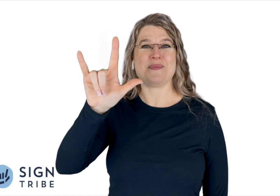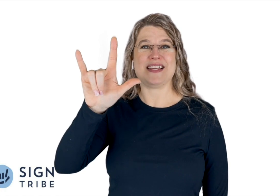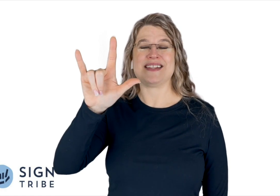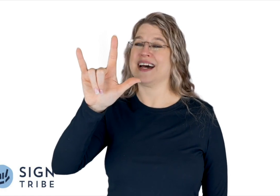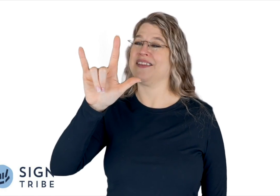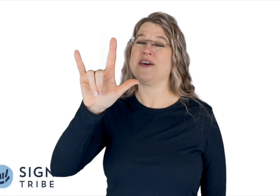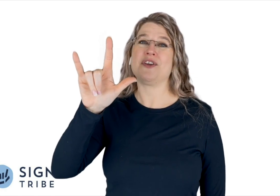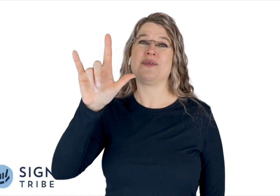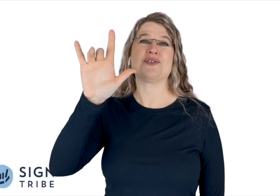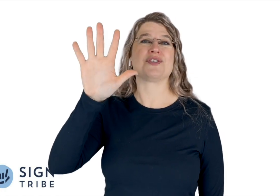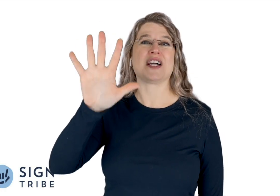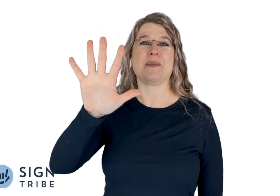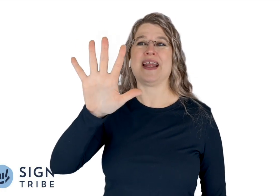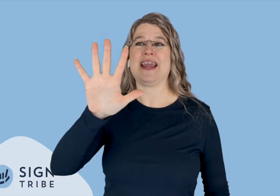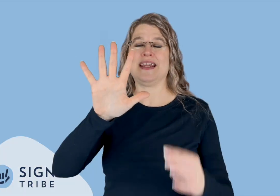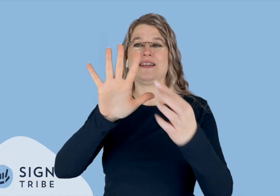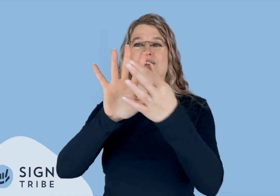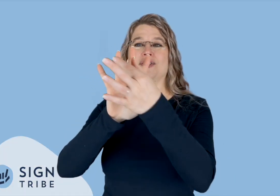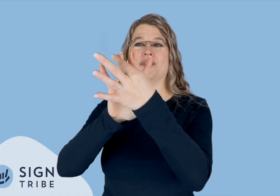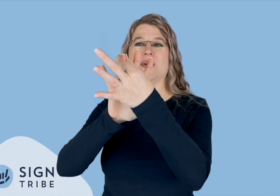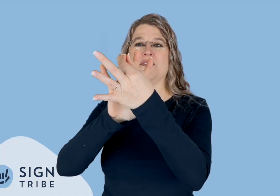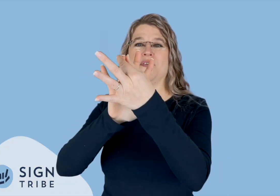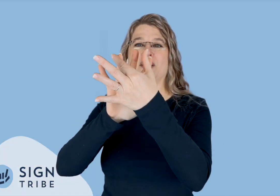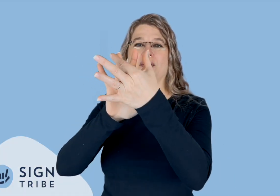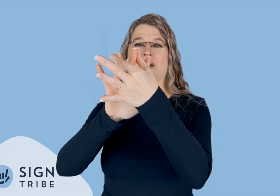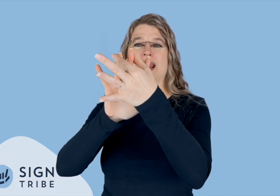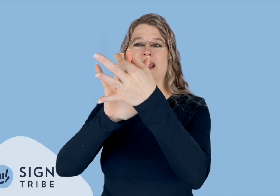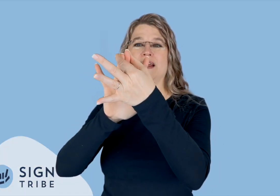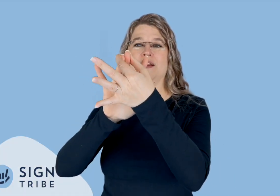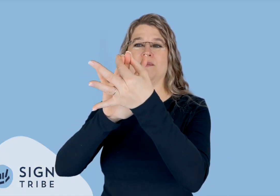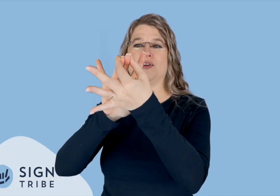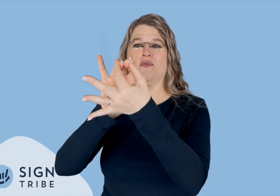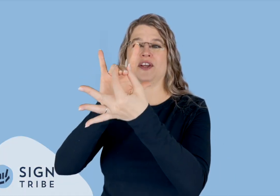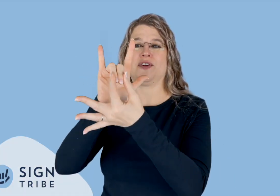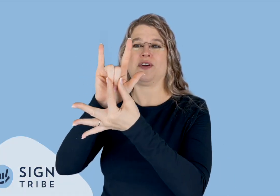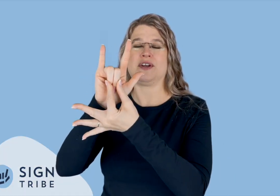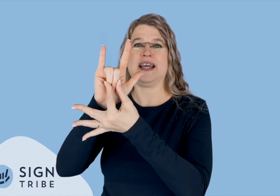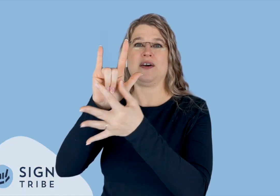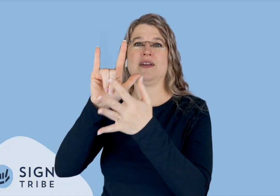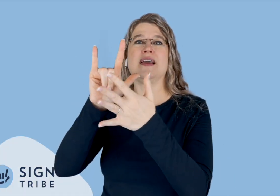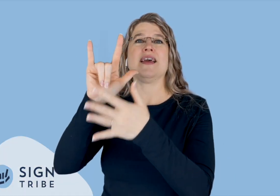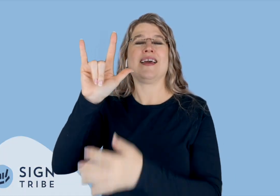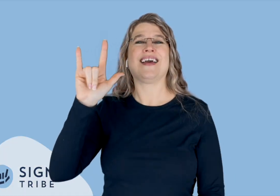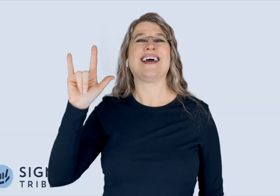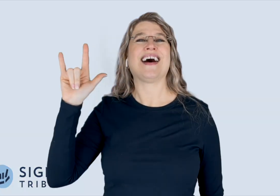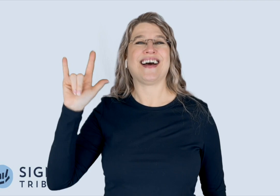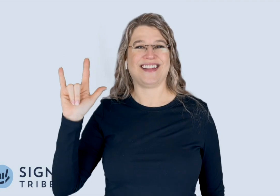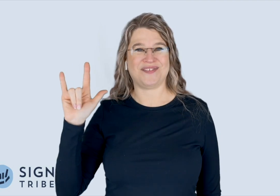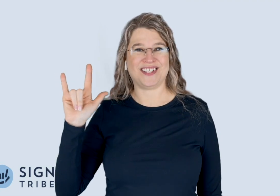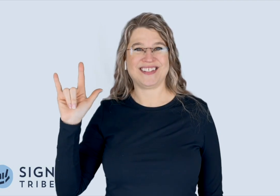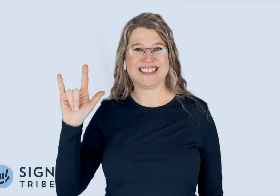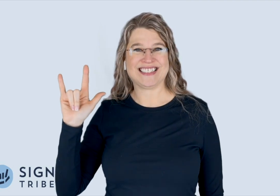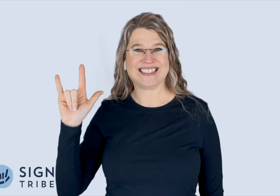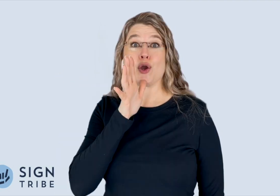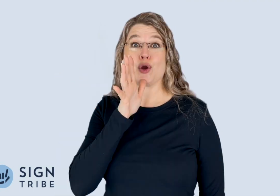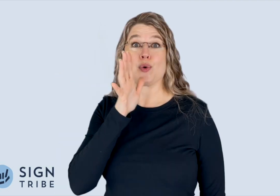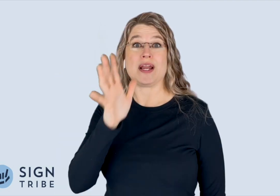means I love you is your dominant hand, your ring finger and middle finger are down. I love you.